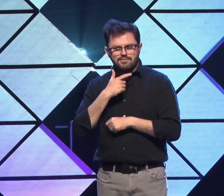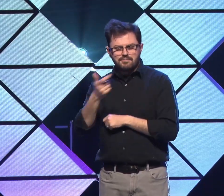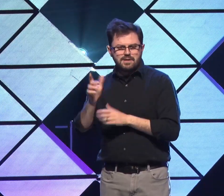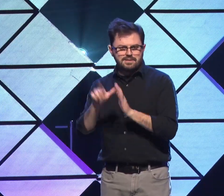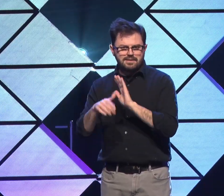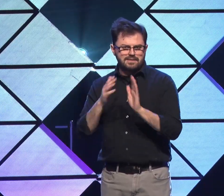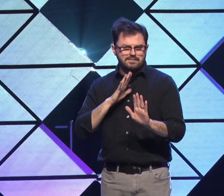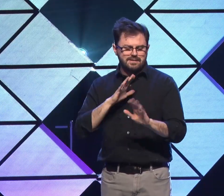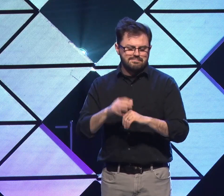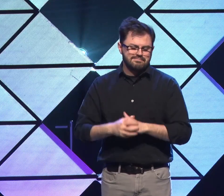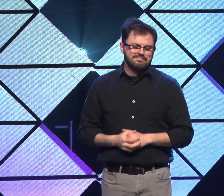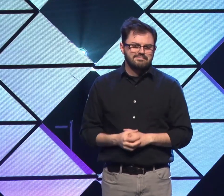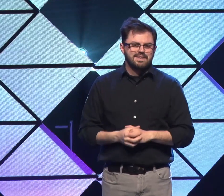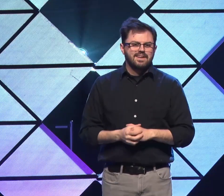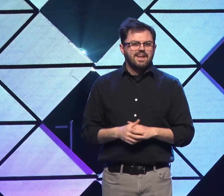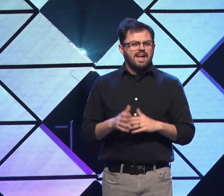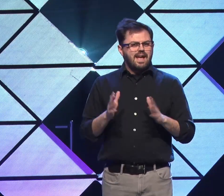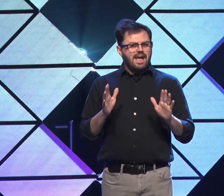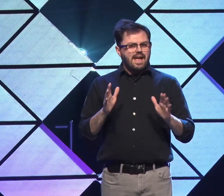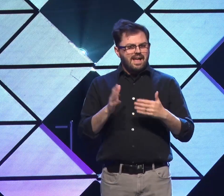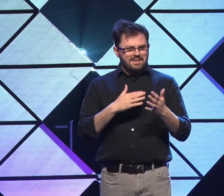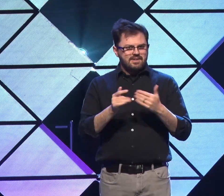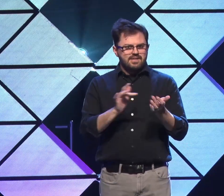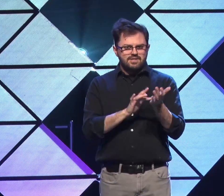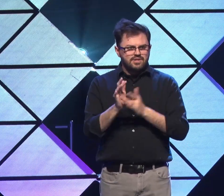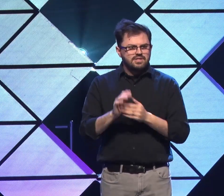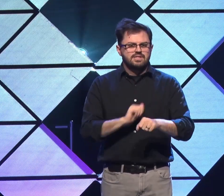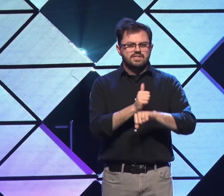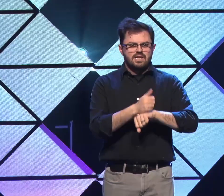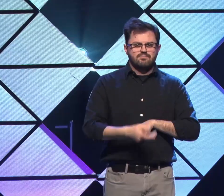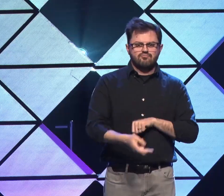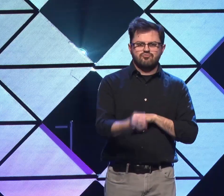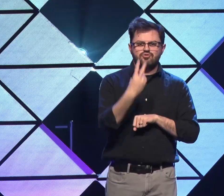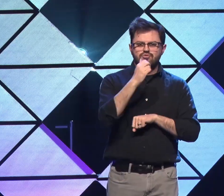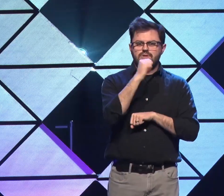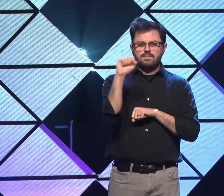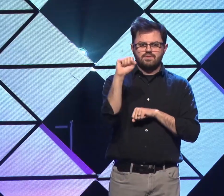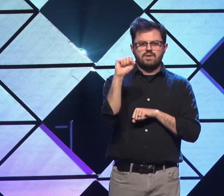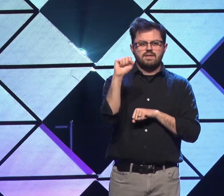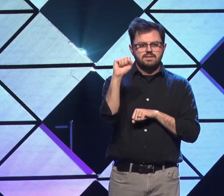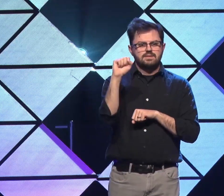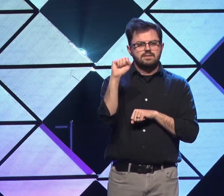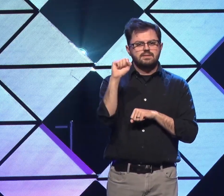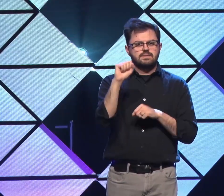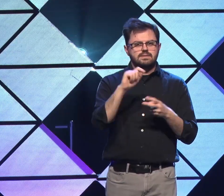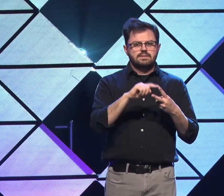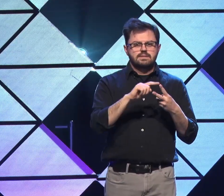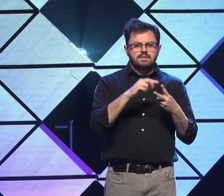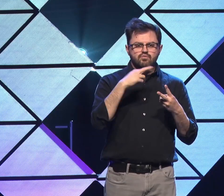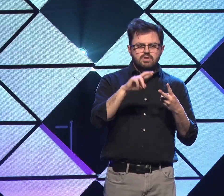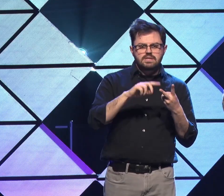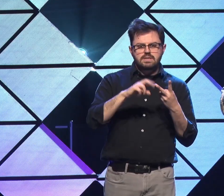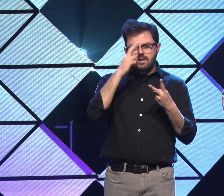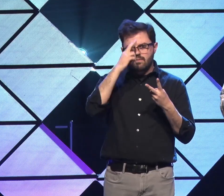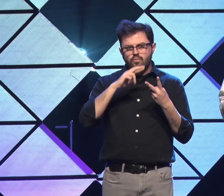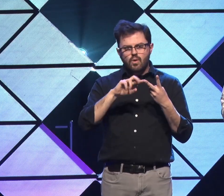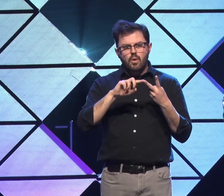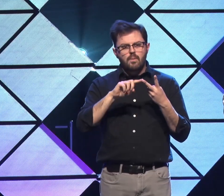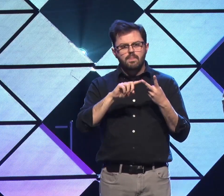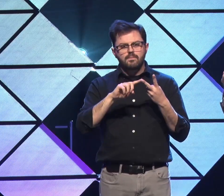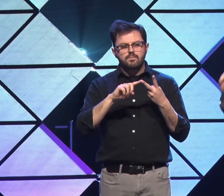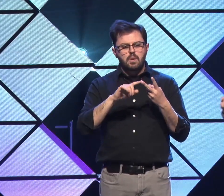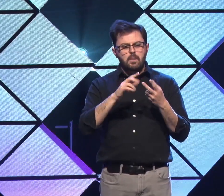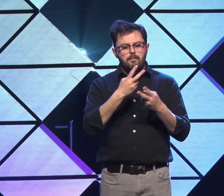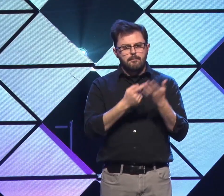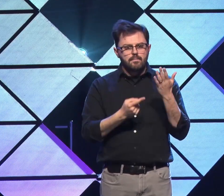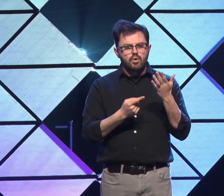right? So he stages these 2 demonstrations because both of these, religion and Rome, were essentially a very